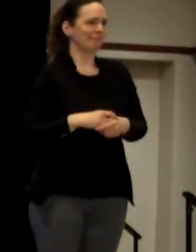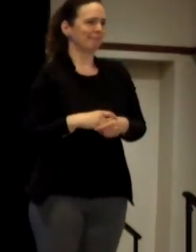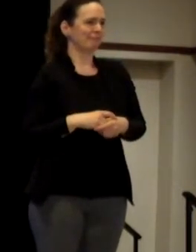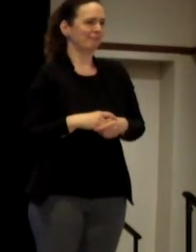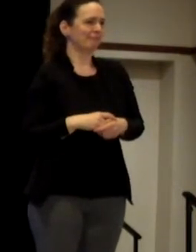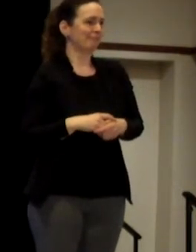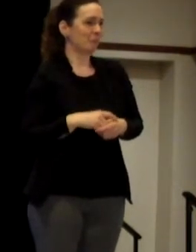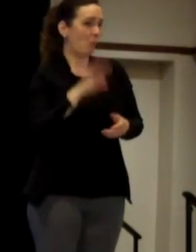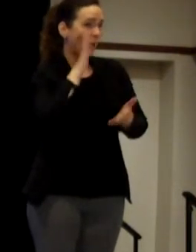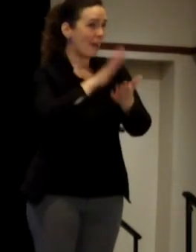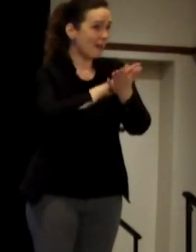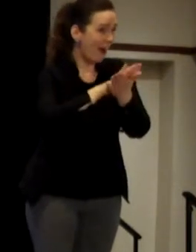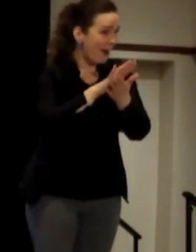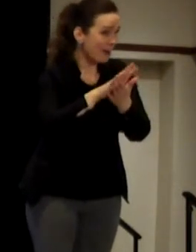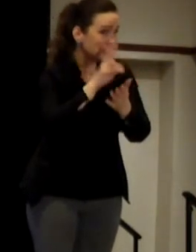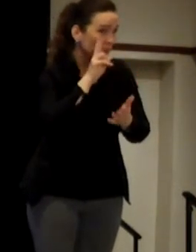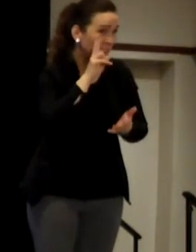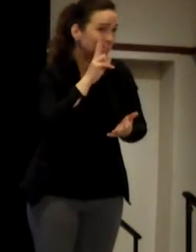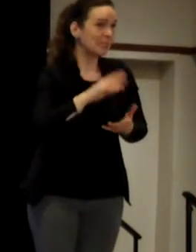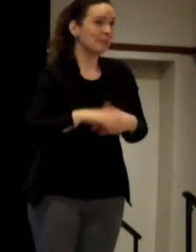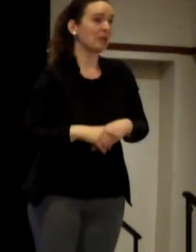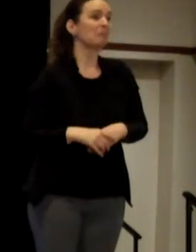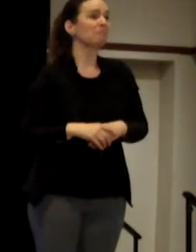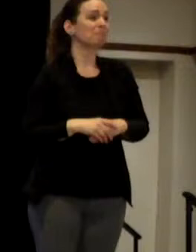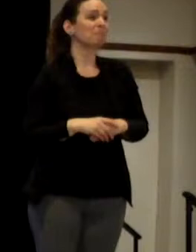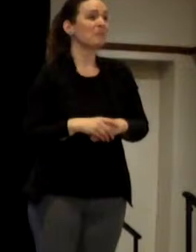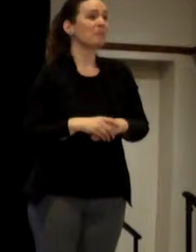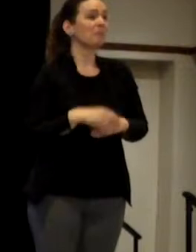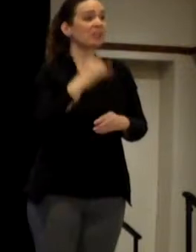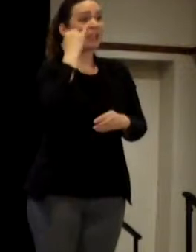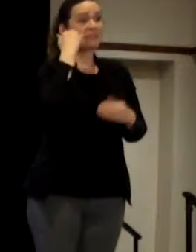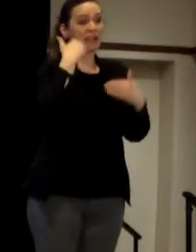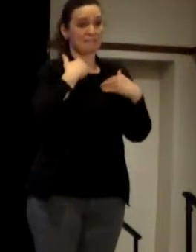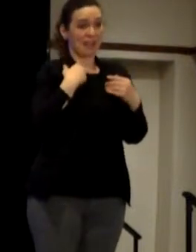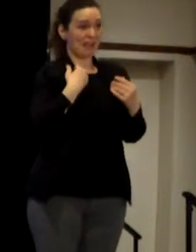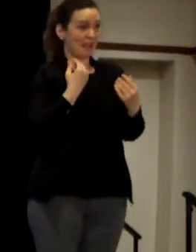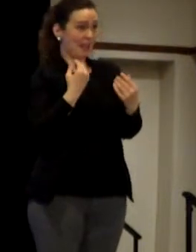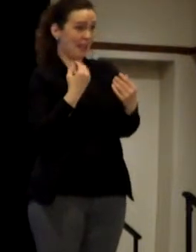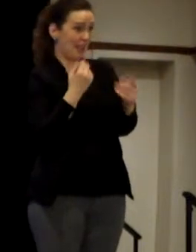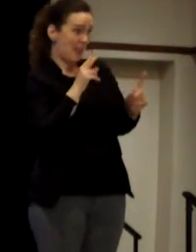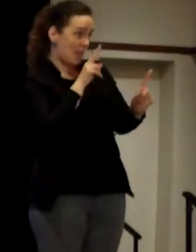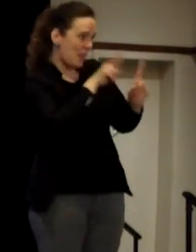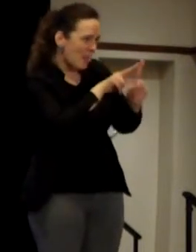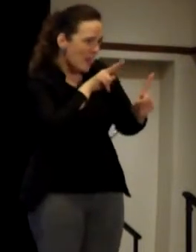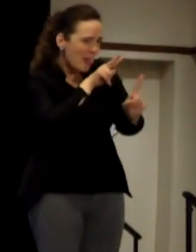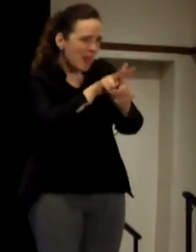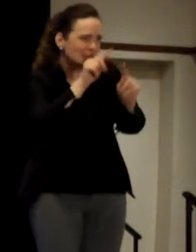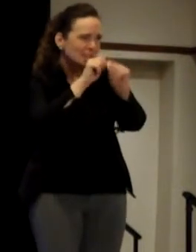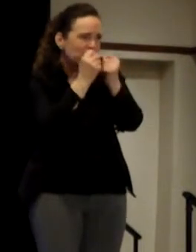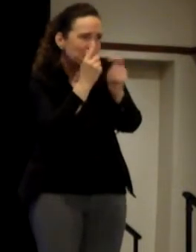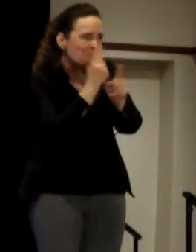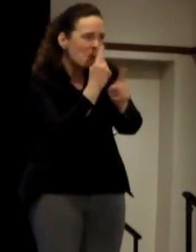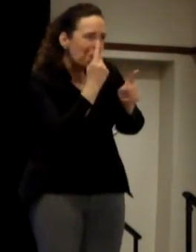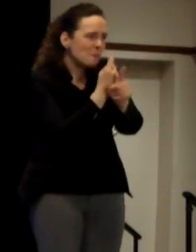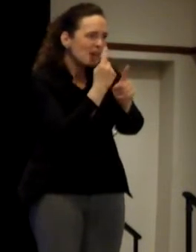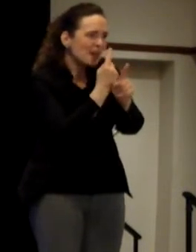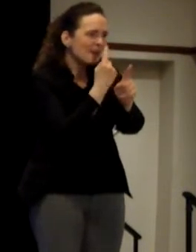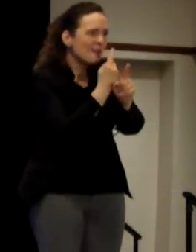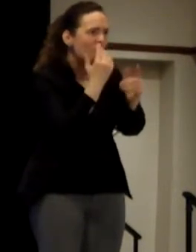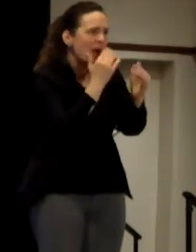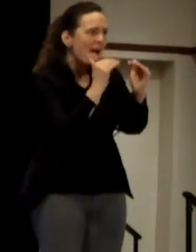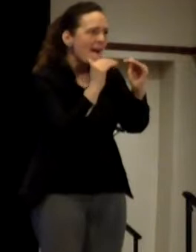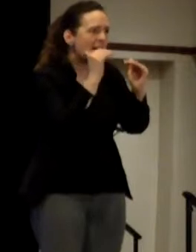here. If my bracket serves us well, we'll get to the Elite Eight and we'll play the Fighting